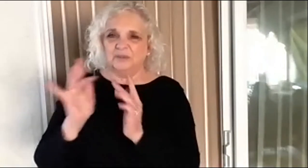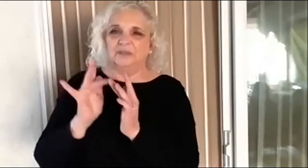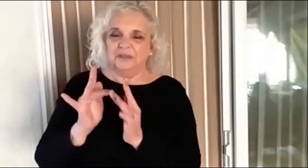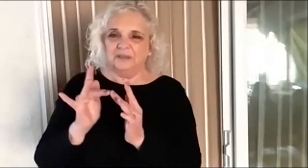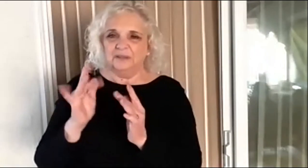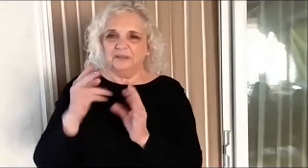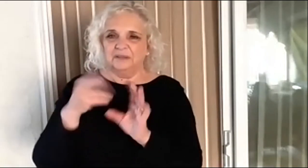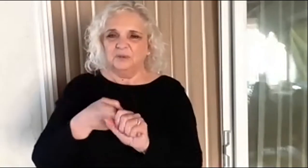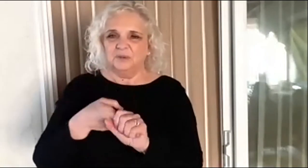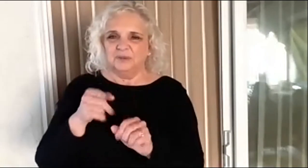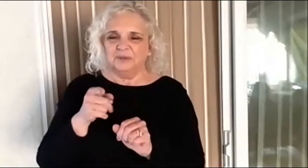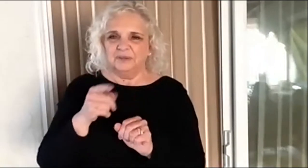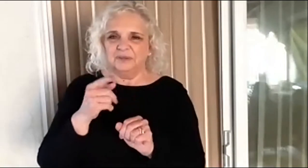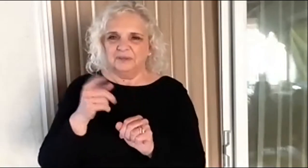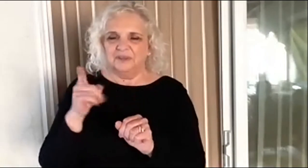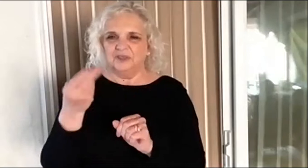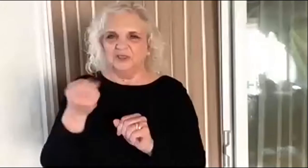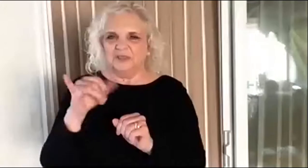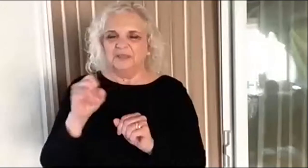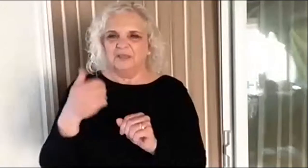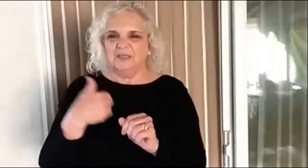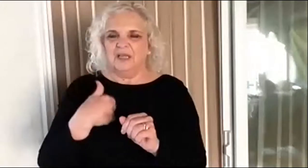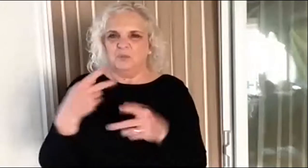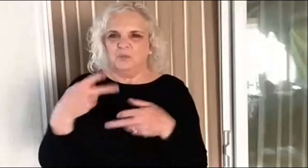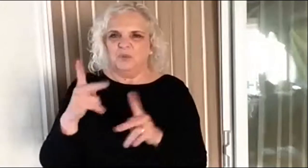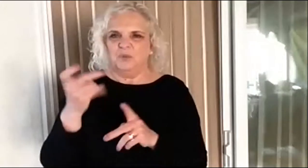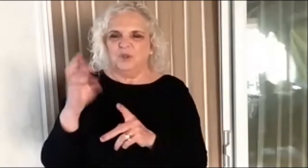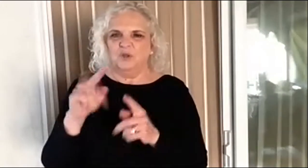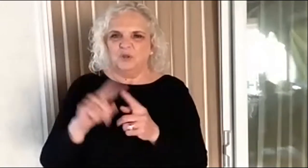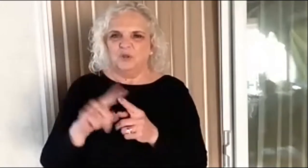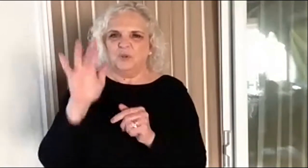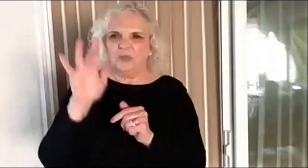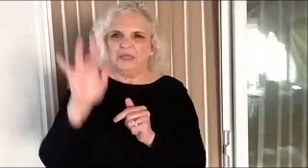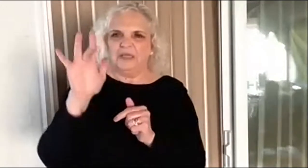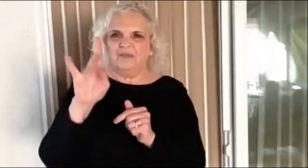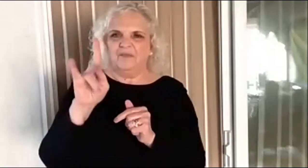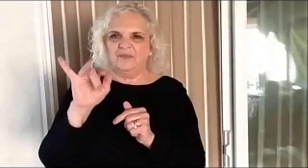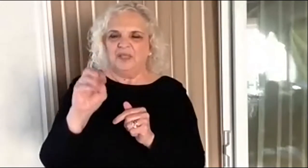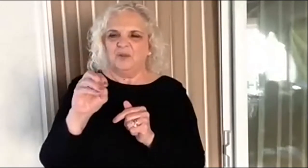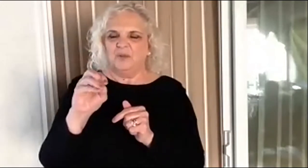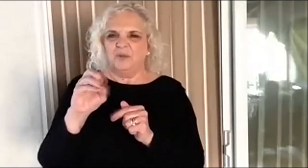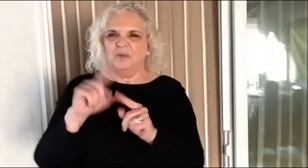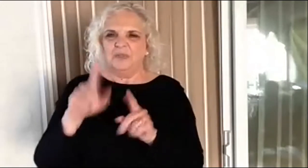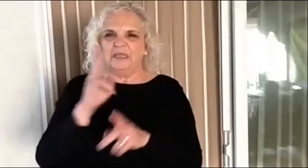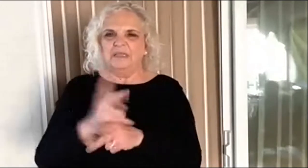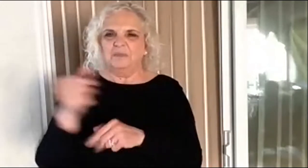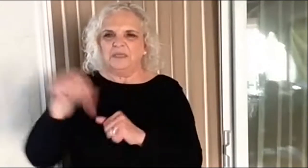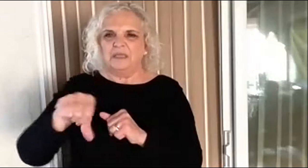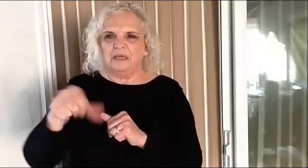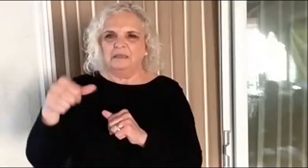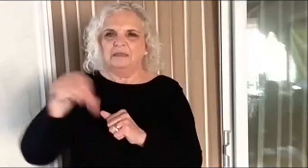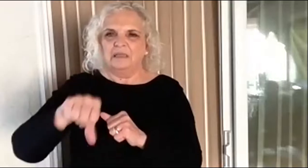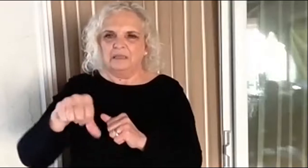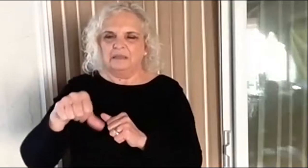She is. I'm allowing her to click her video on, but it keeps getting denied that she'll do